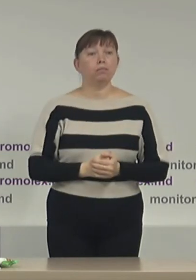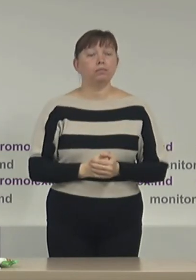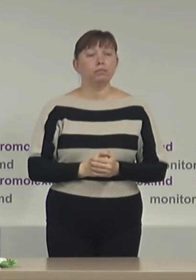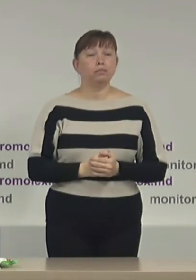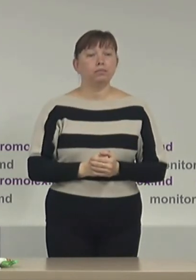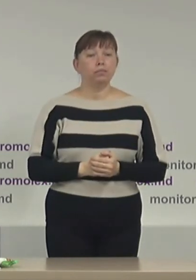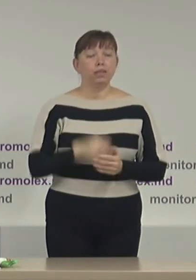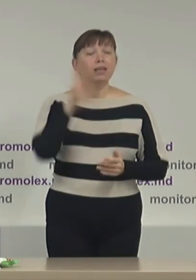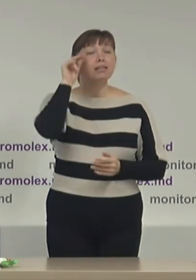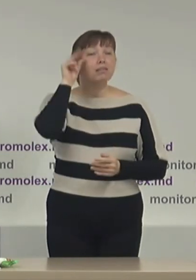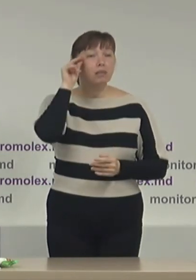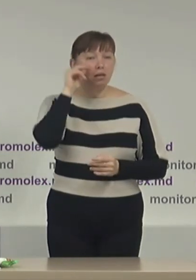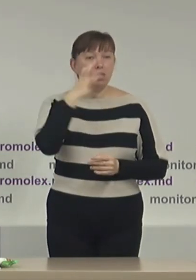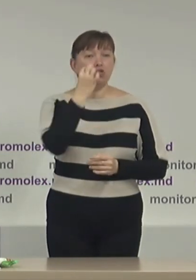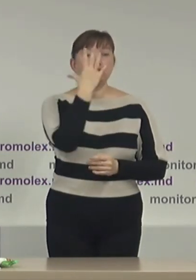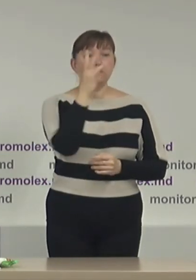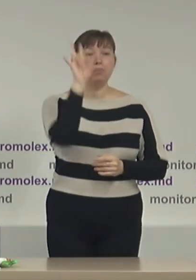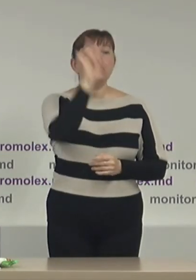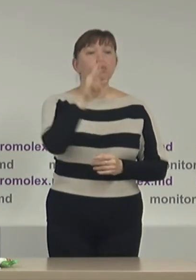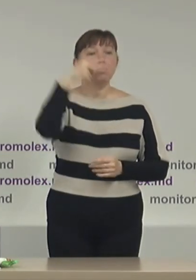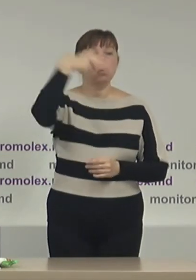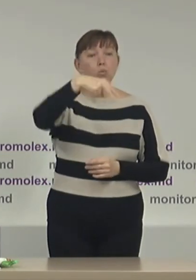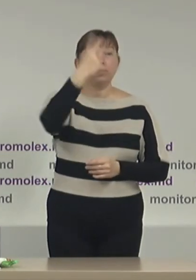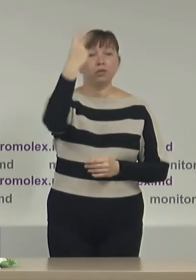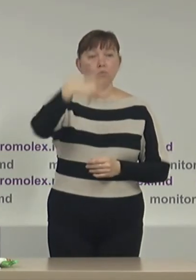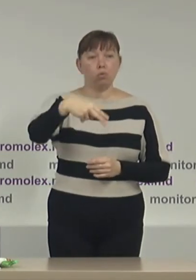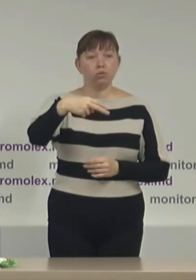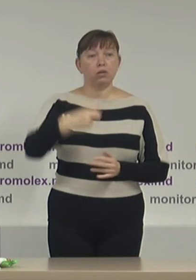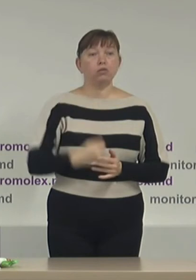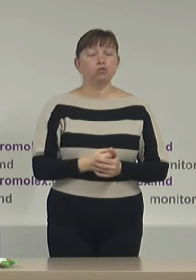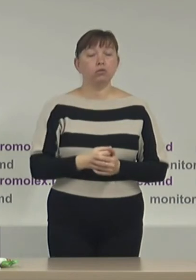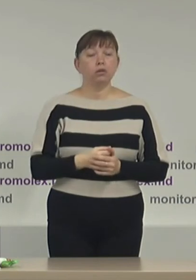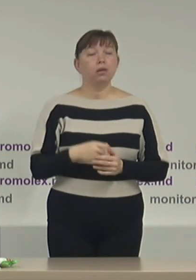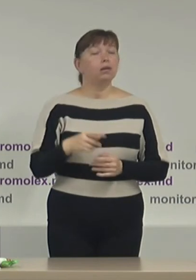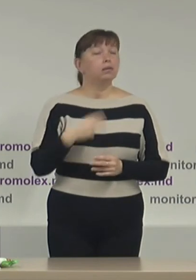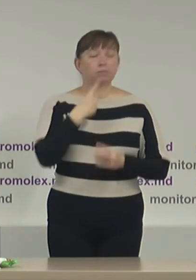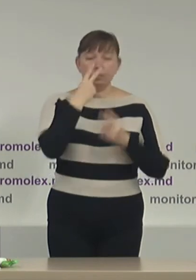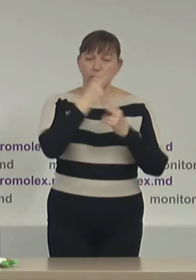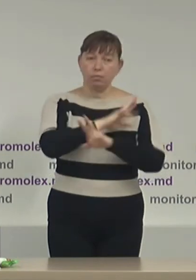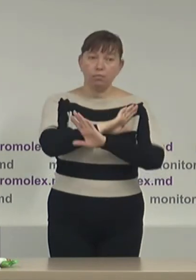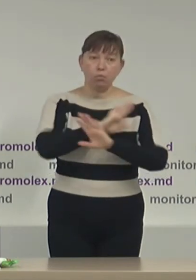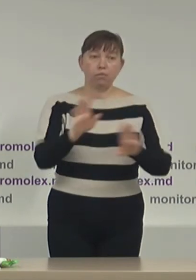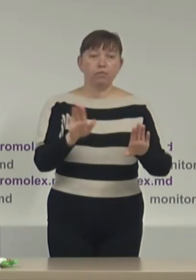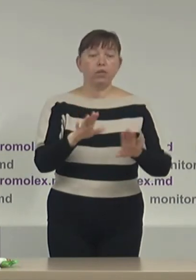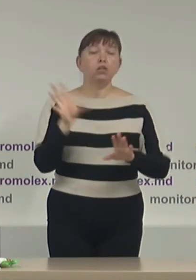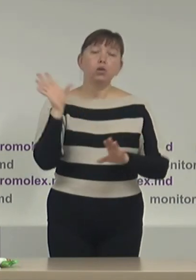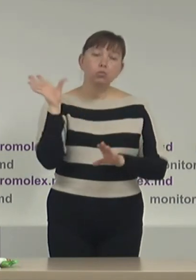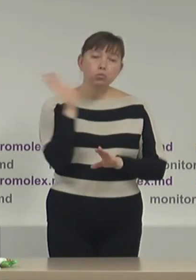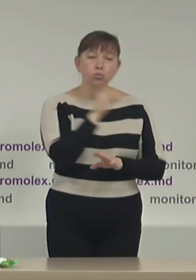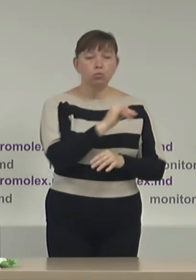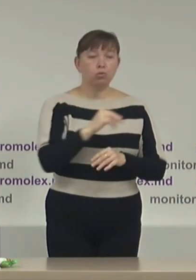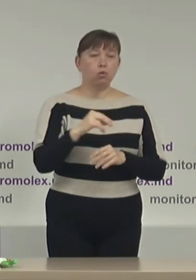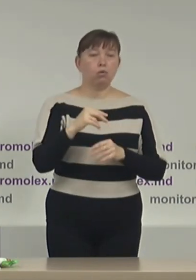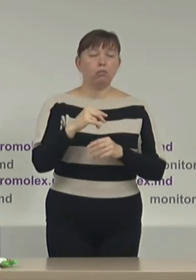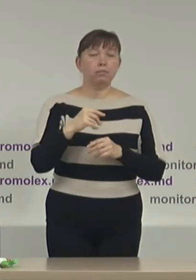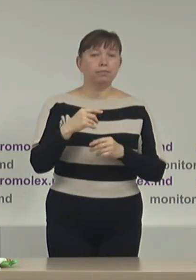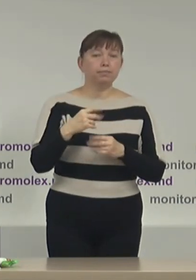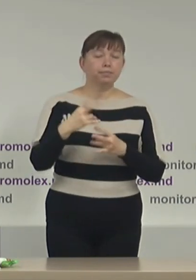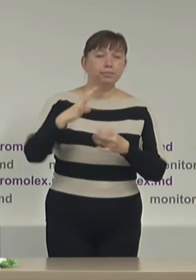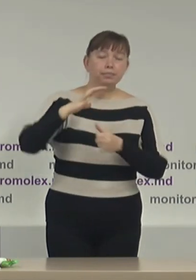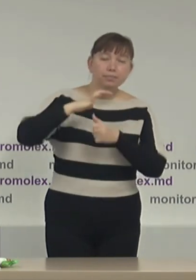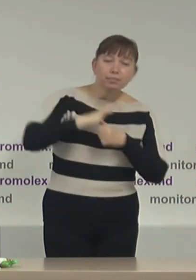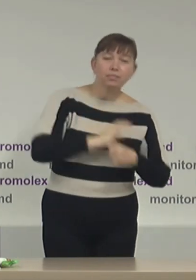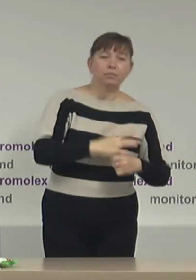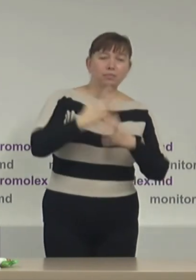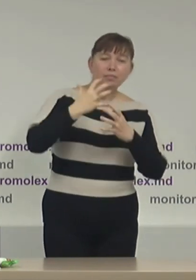the elections on 15th of November 2020. In spite of all of the